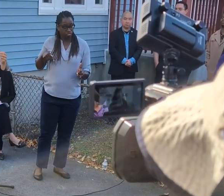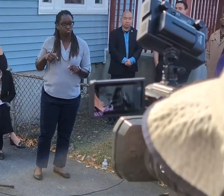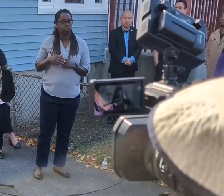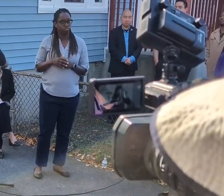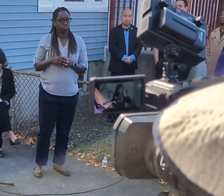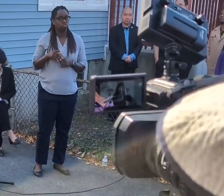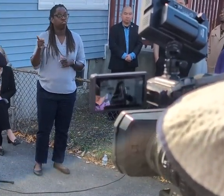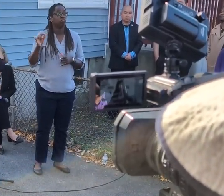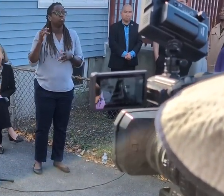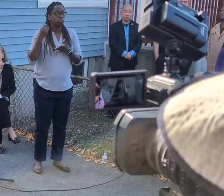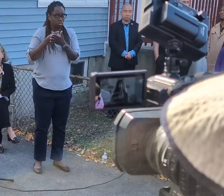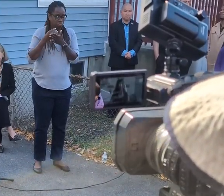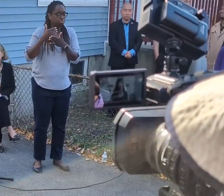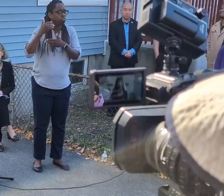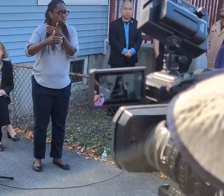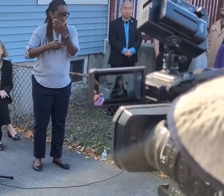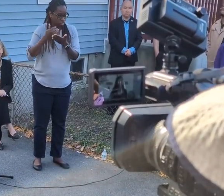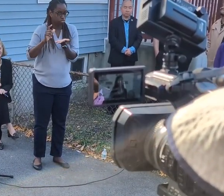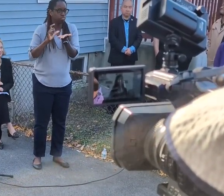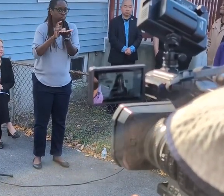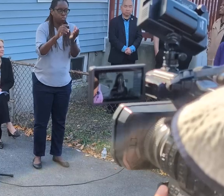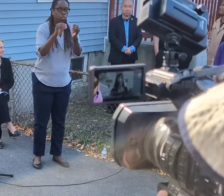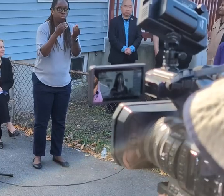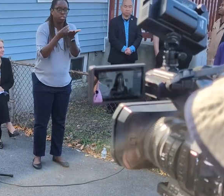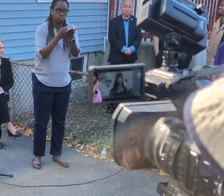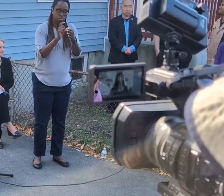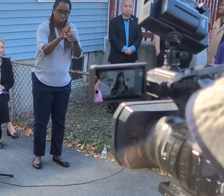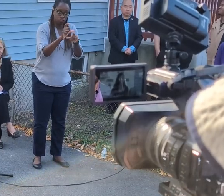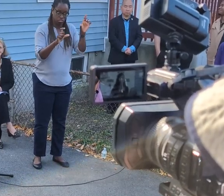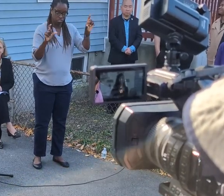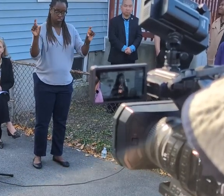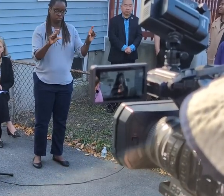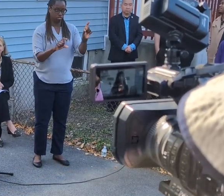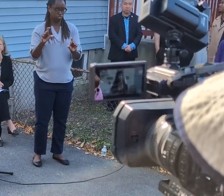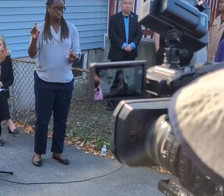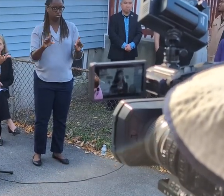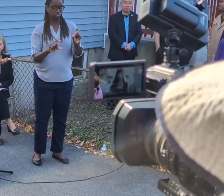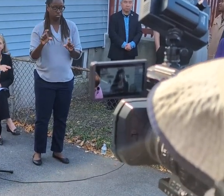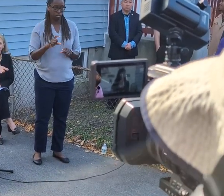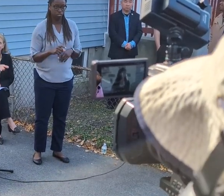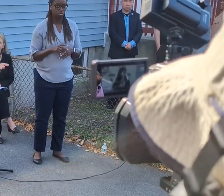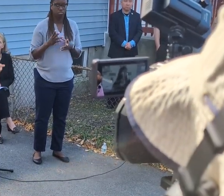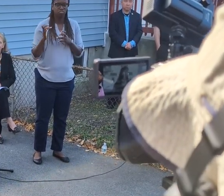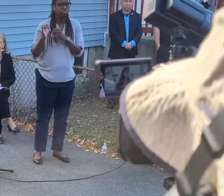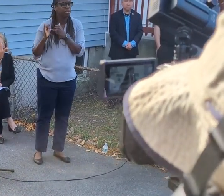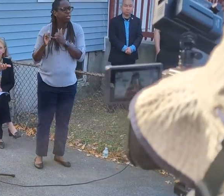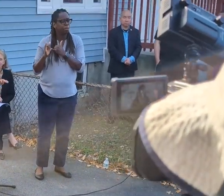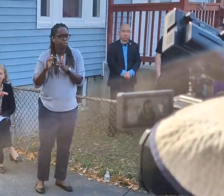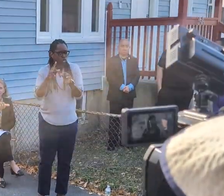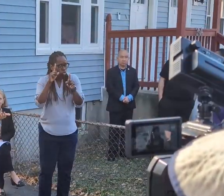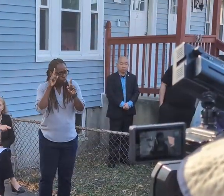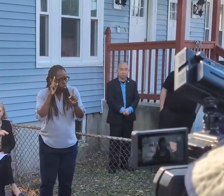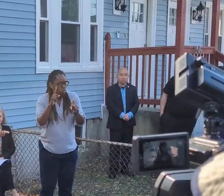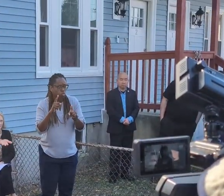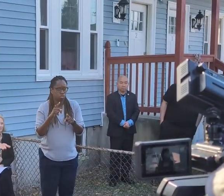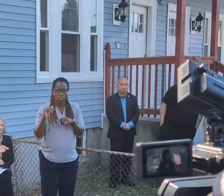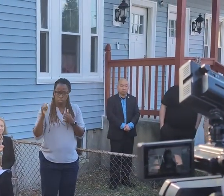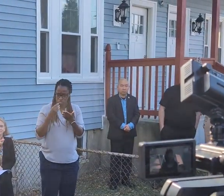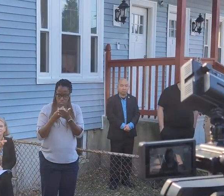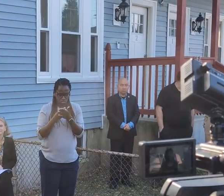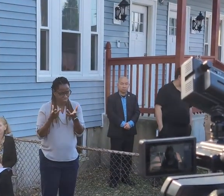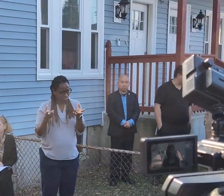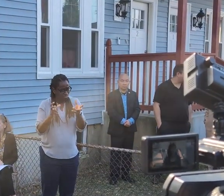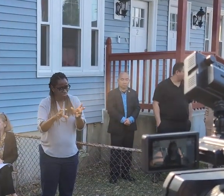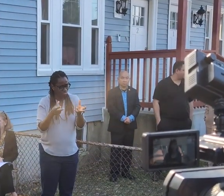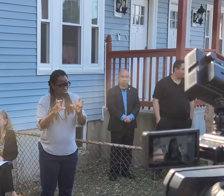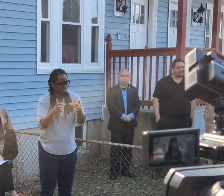the latest allocation, but standing with us on affirming that the remaining ARPA dollars should go to the programs that have been making the biggest difference